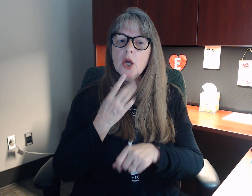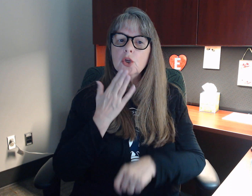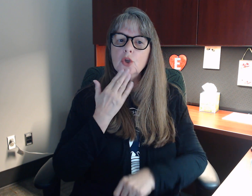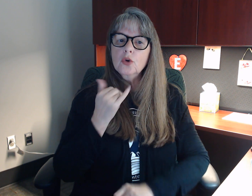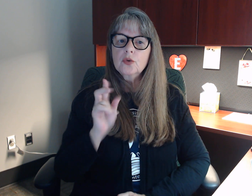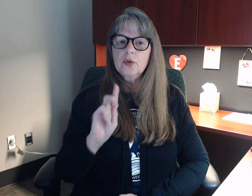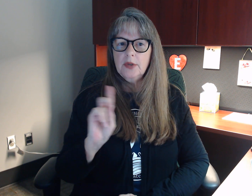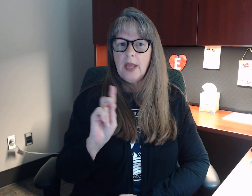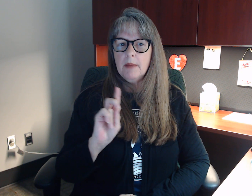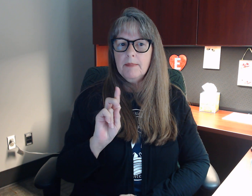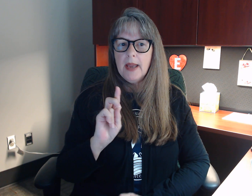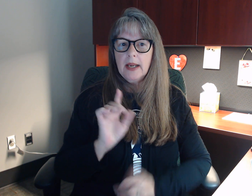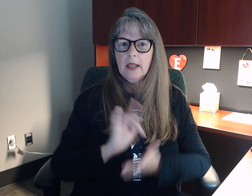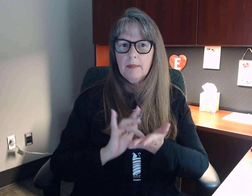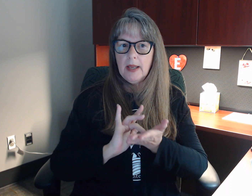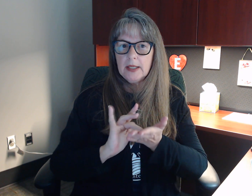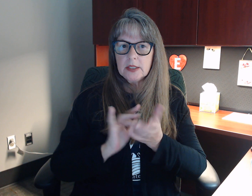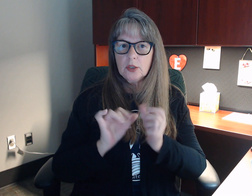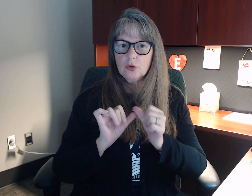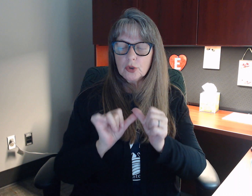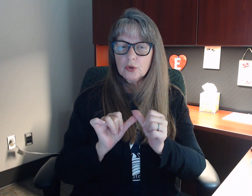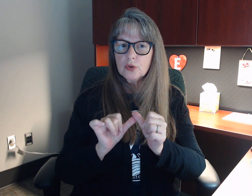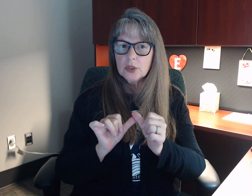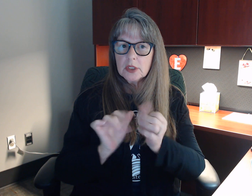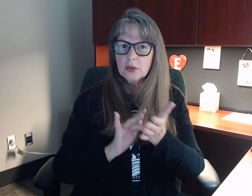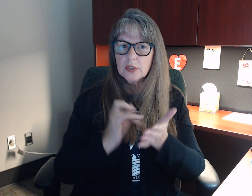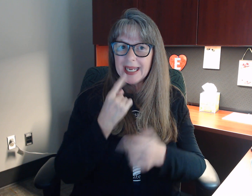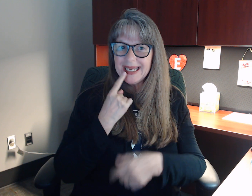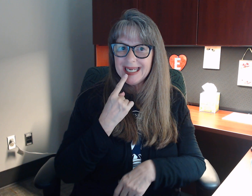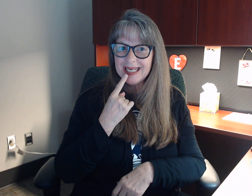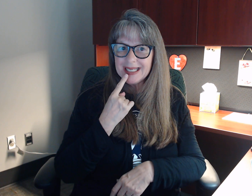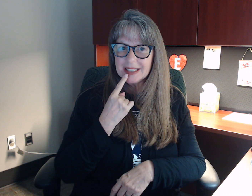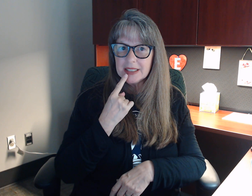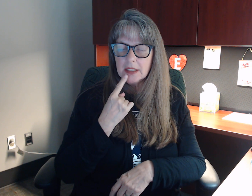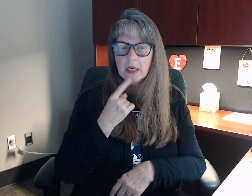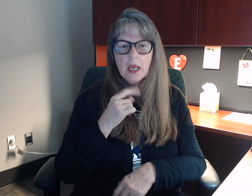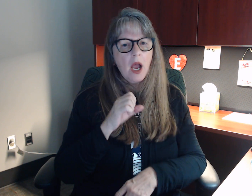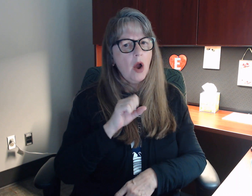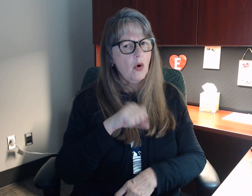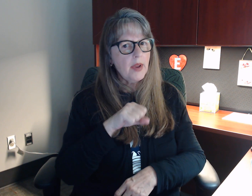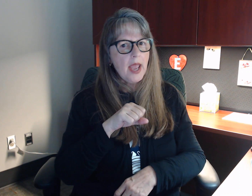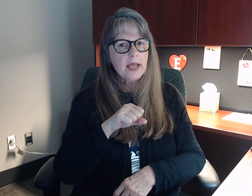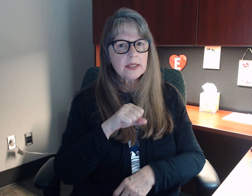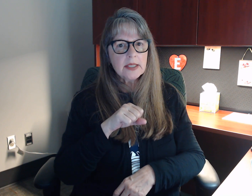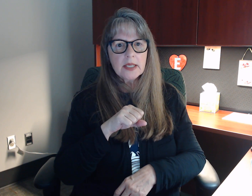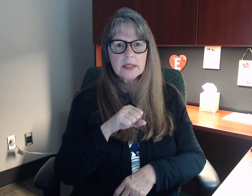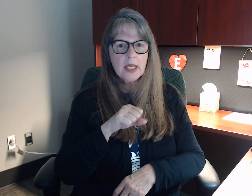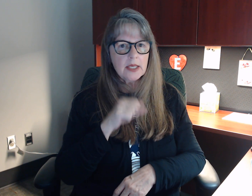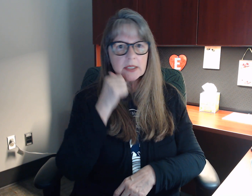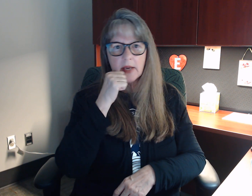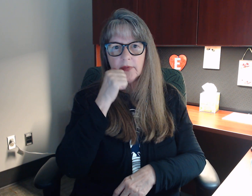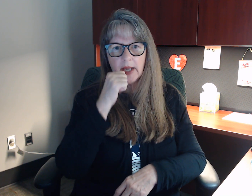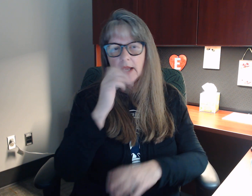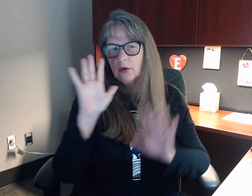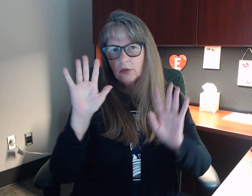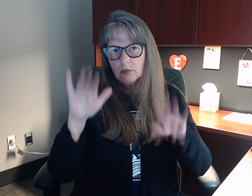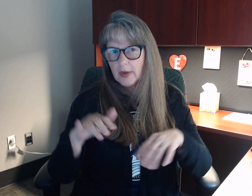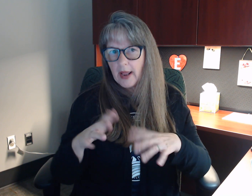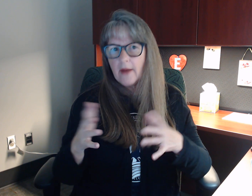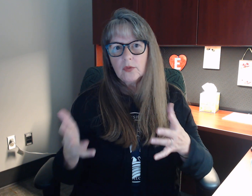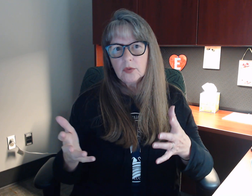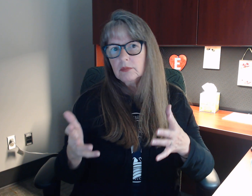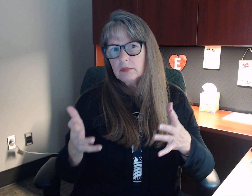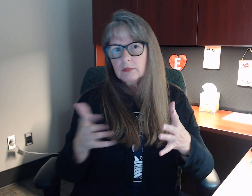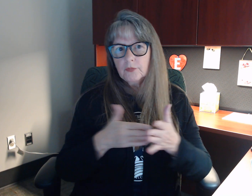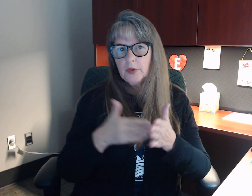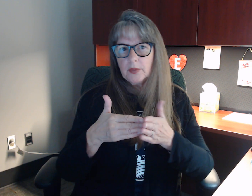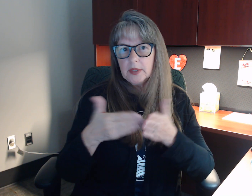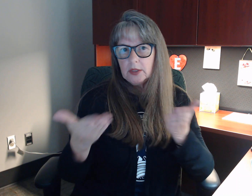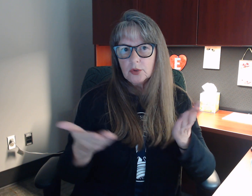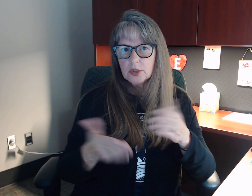your diabetic medicine, or are you still taking it? Oh, yes, every day, or however frequently they're supposed